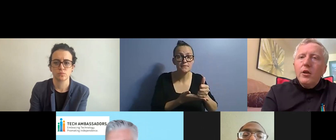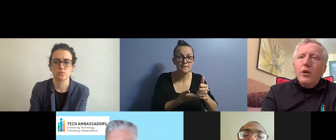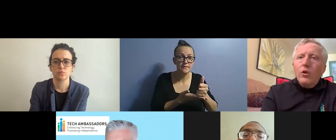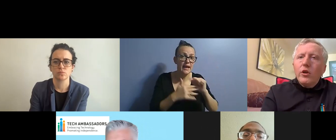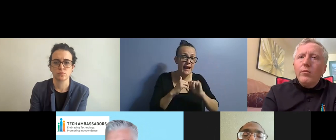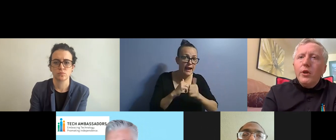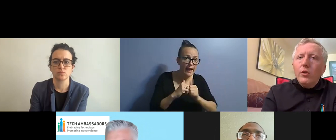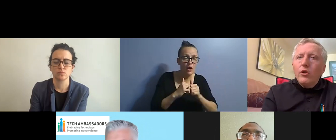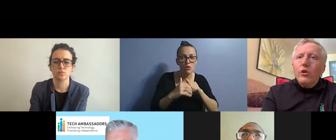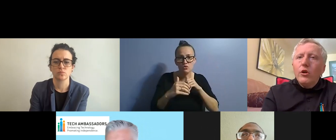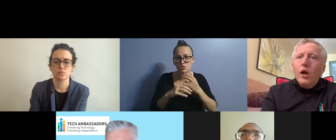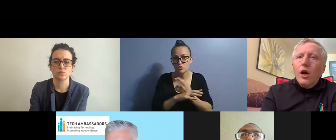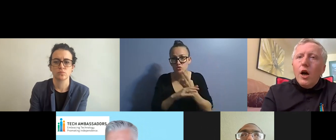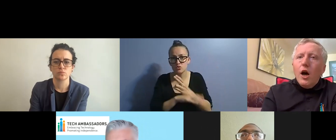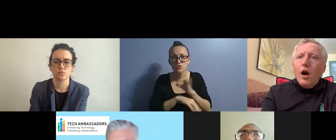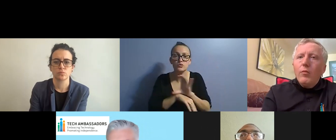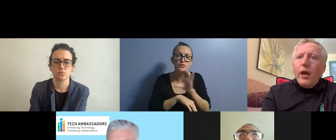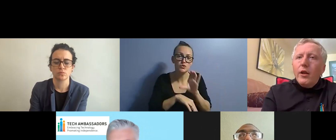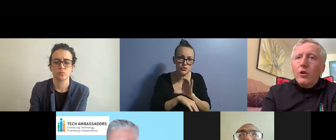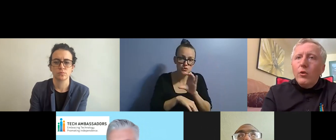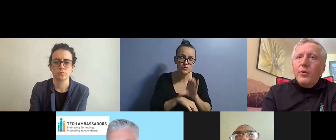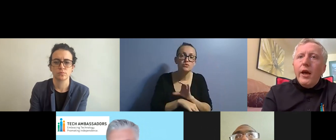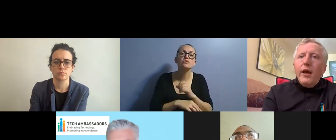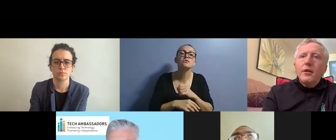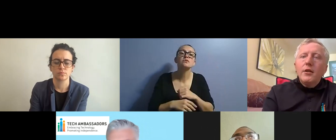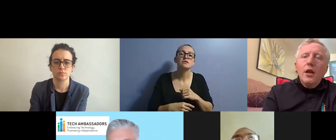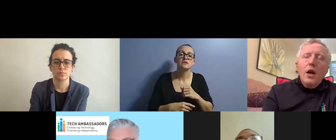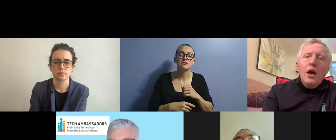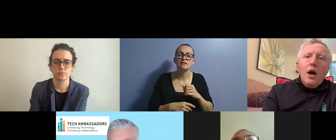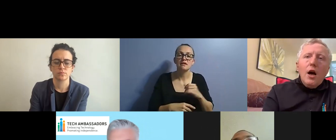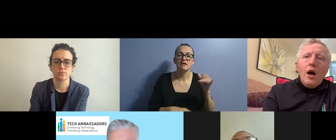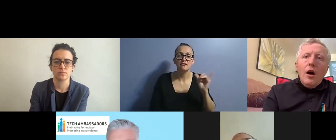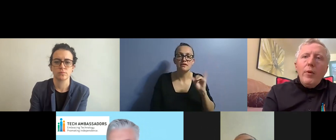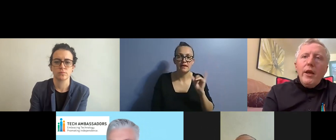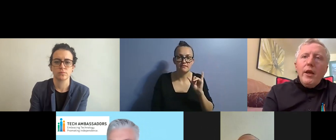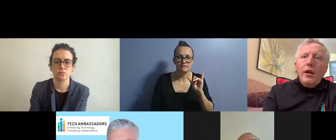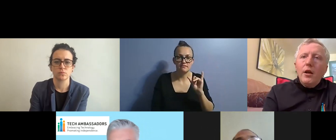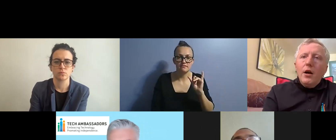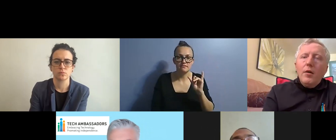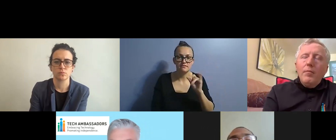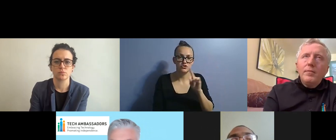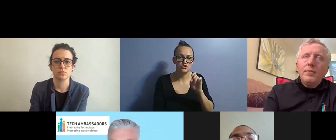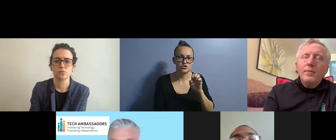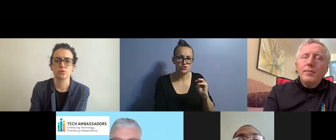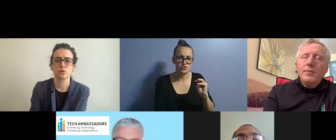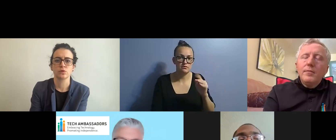navigating your computer, like Zoom Text and